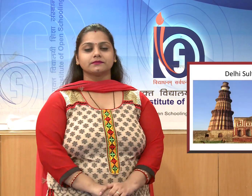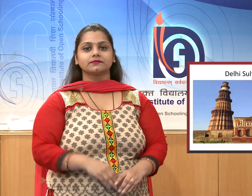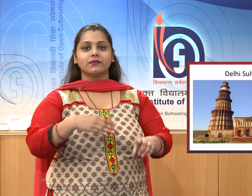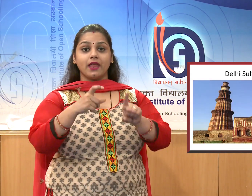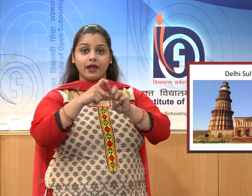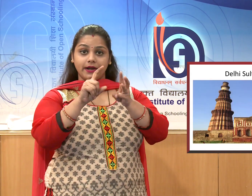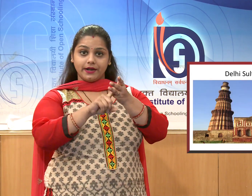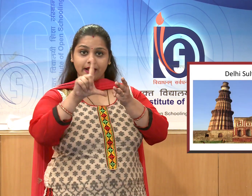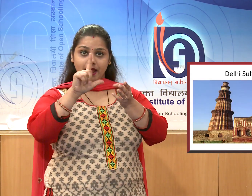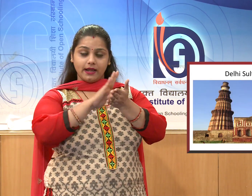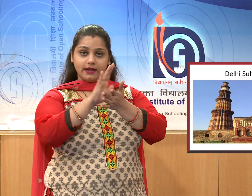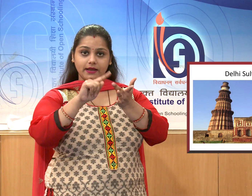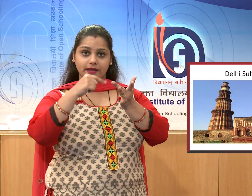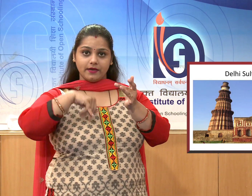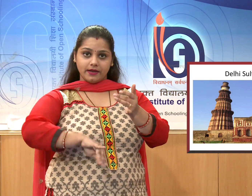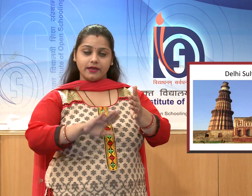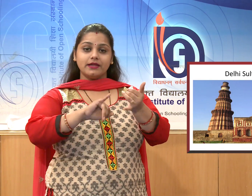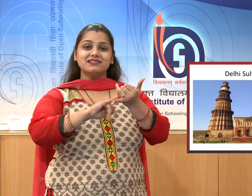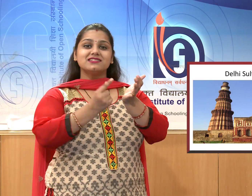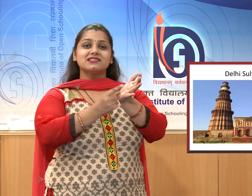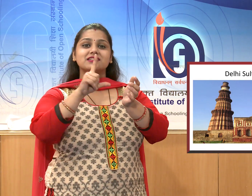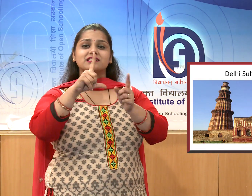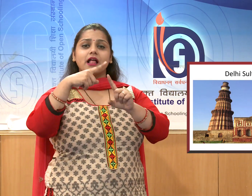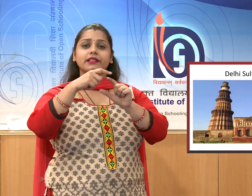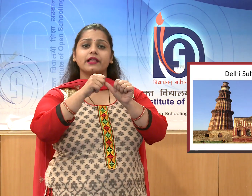The Delhi Sultanate as well as the Mughal Empire